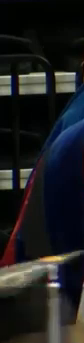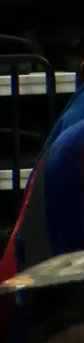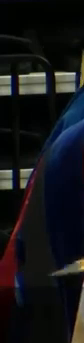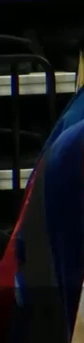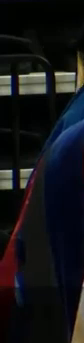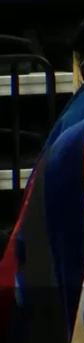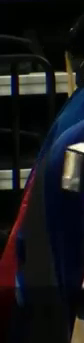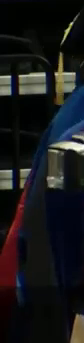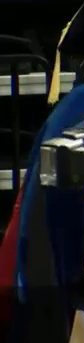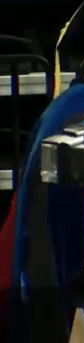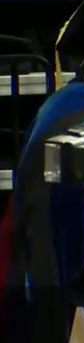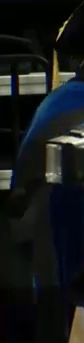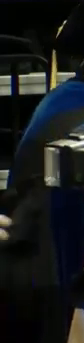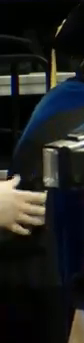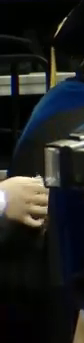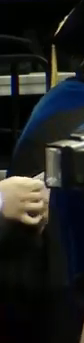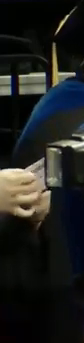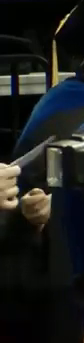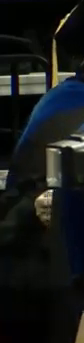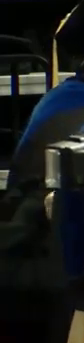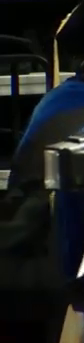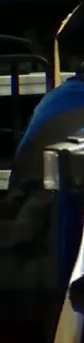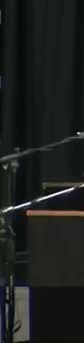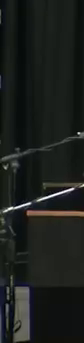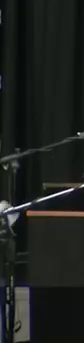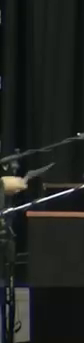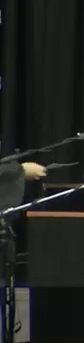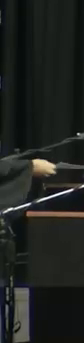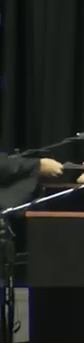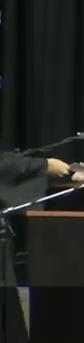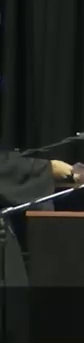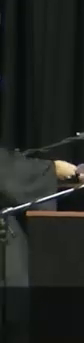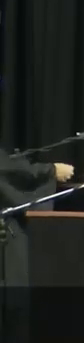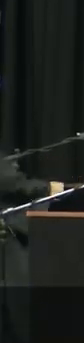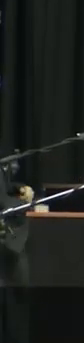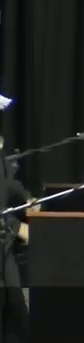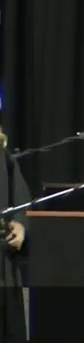Salman Suri. Kristen Head.